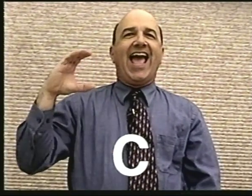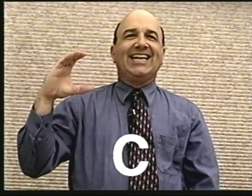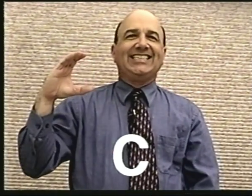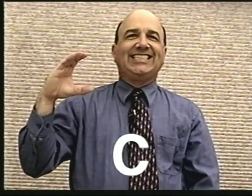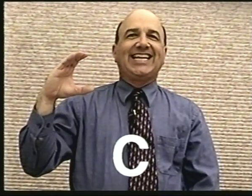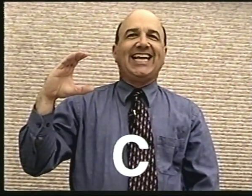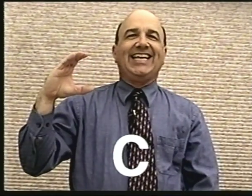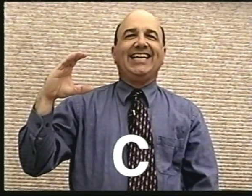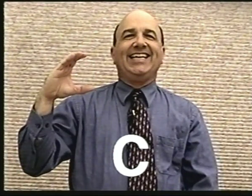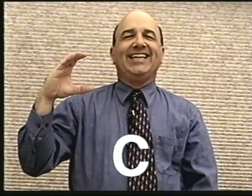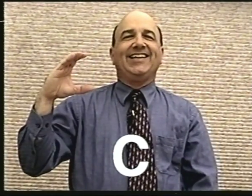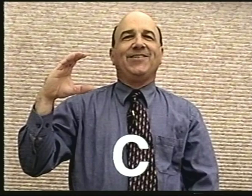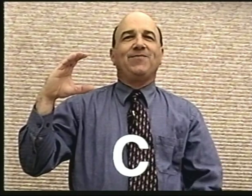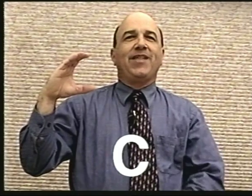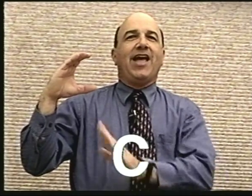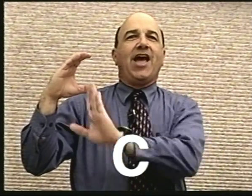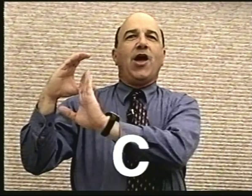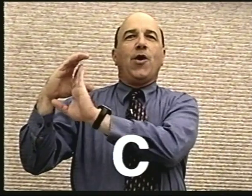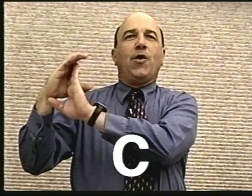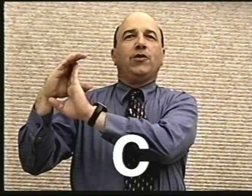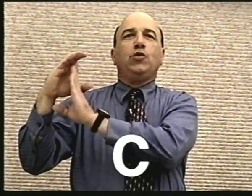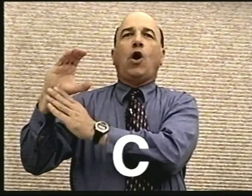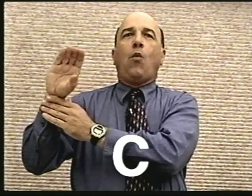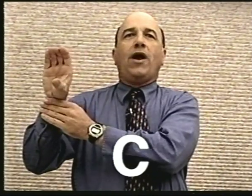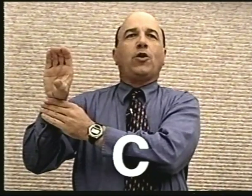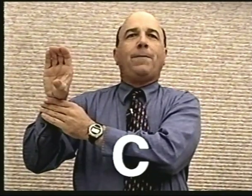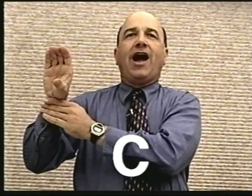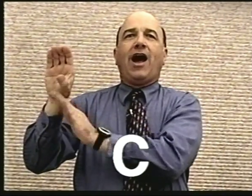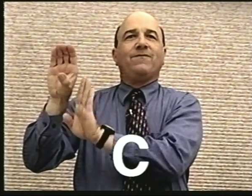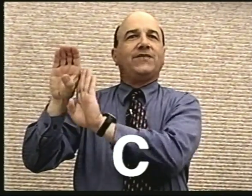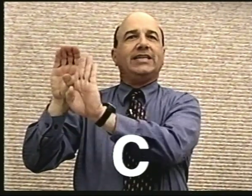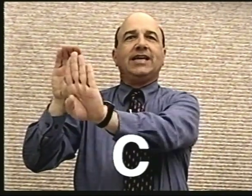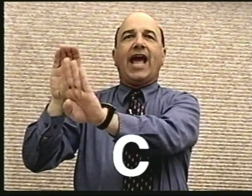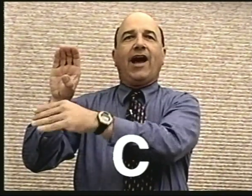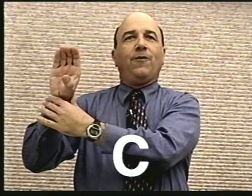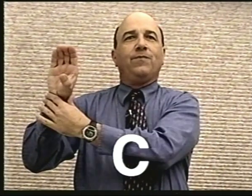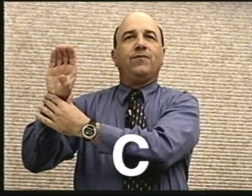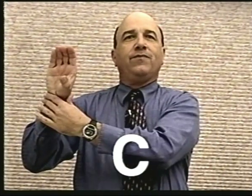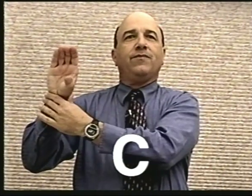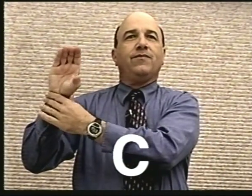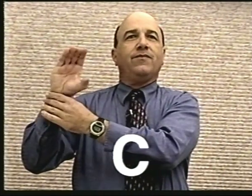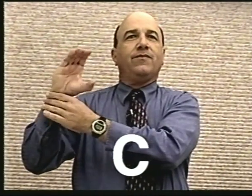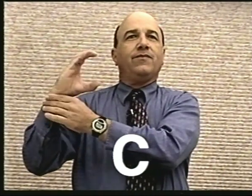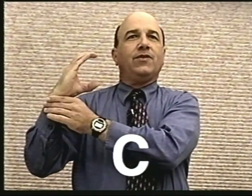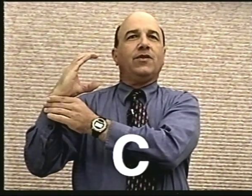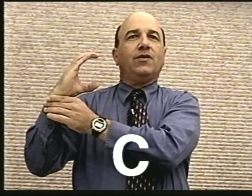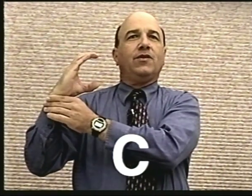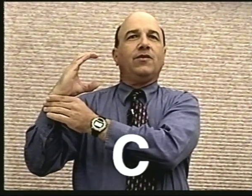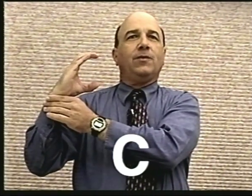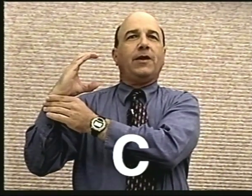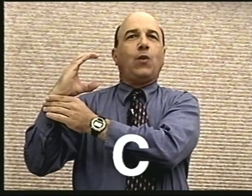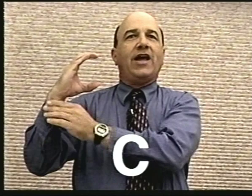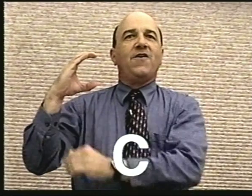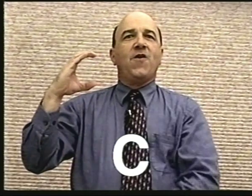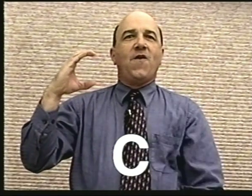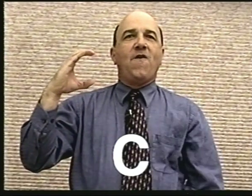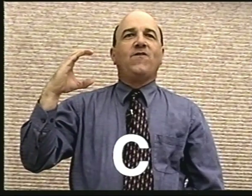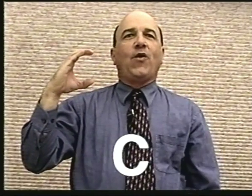And C, you don't want your palm facing out this way for